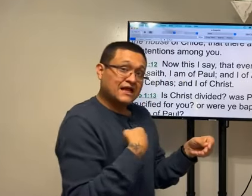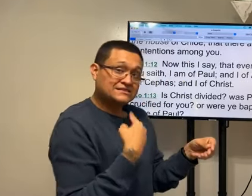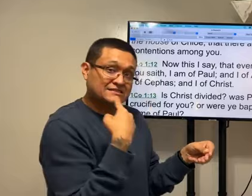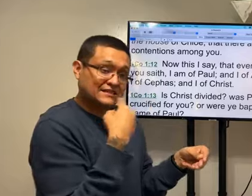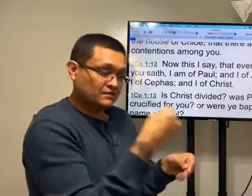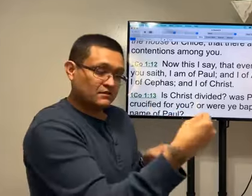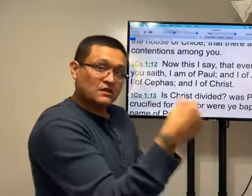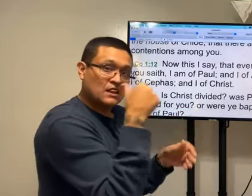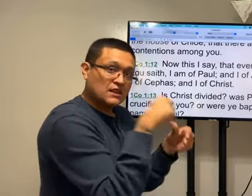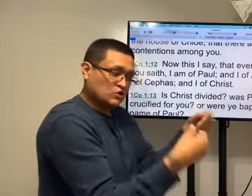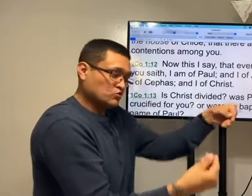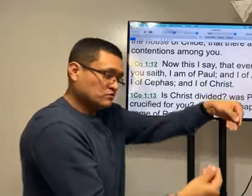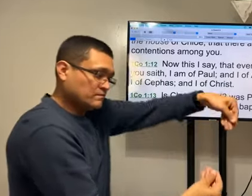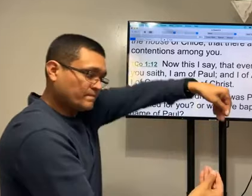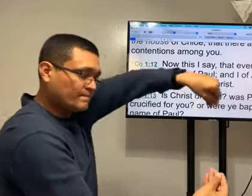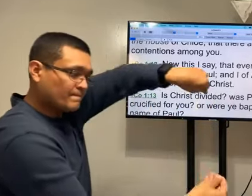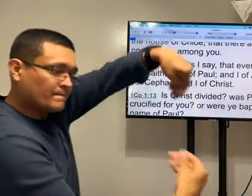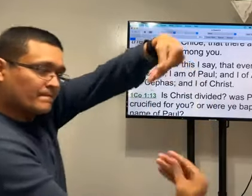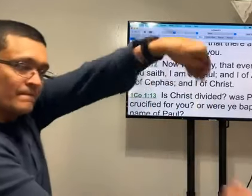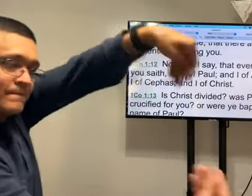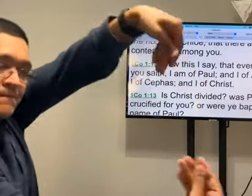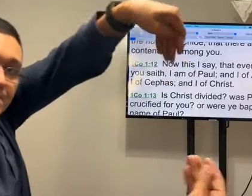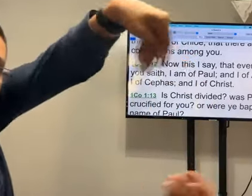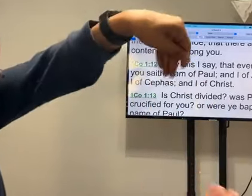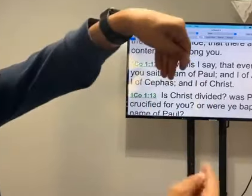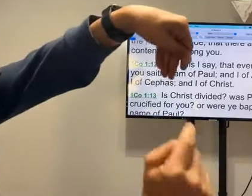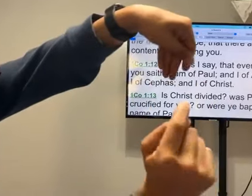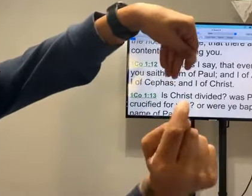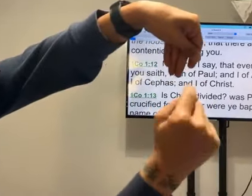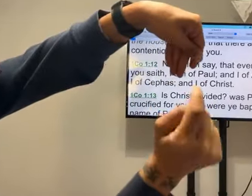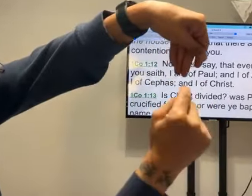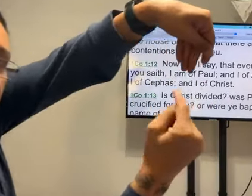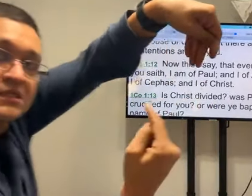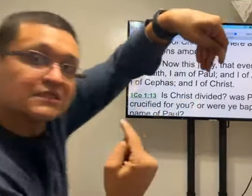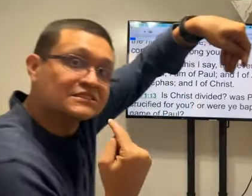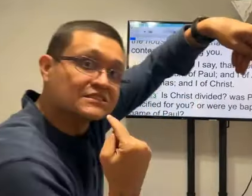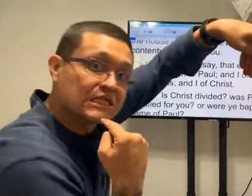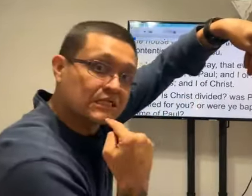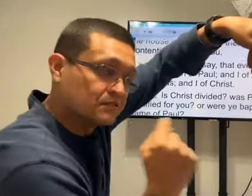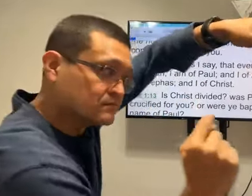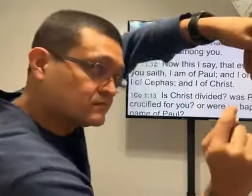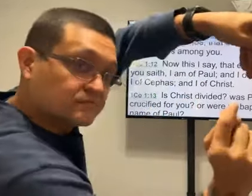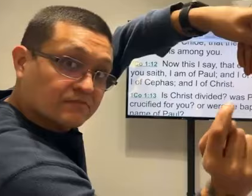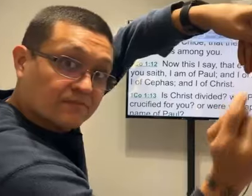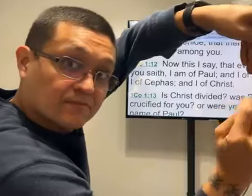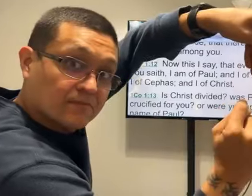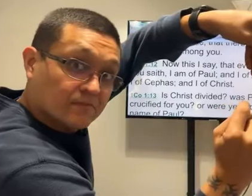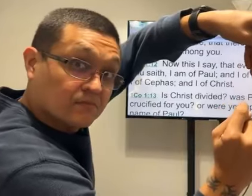Now this I say. Okay, again, he's holding his... He's writing his letter. It says, this I say,